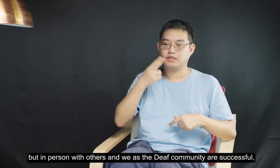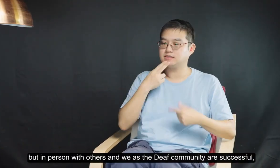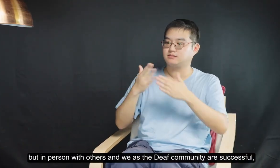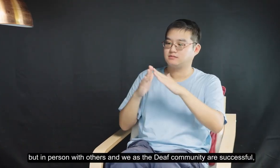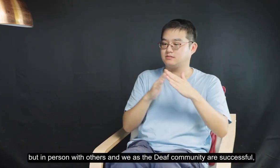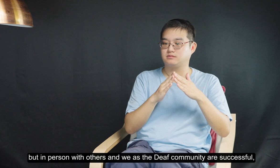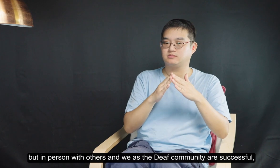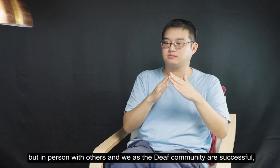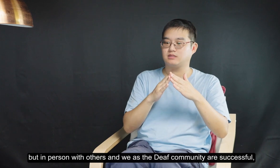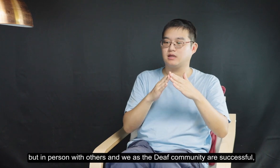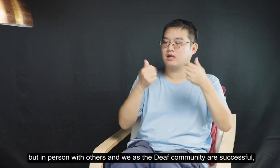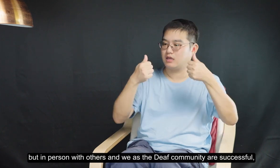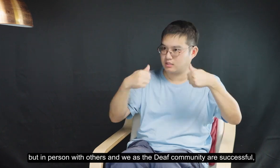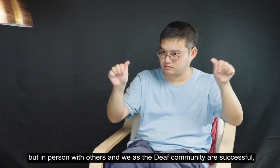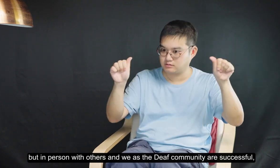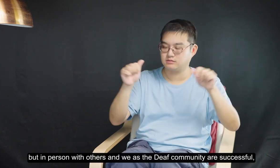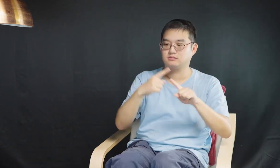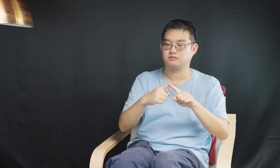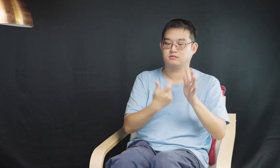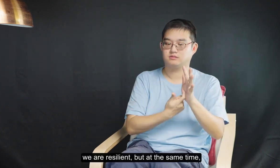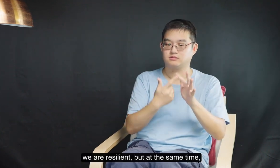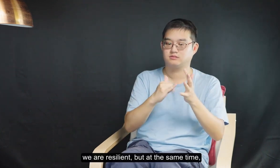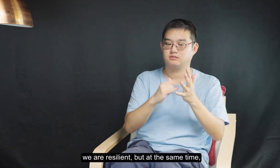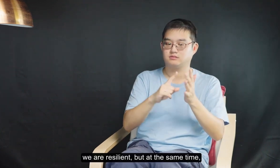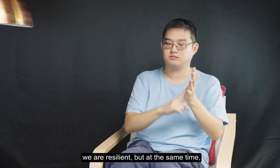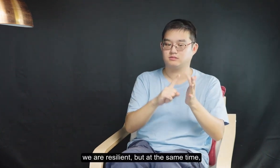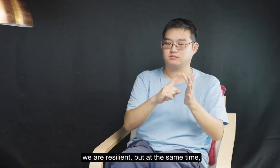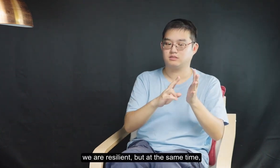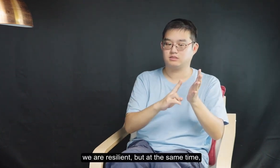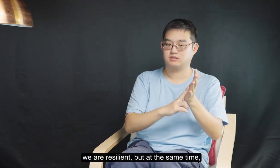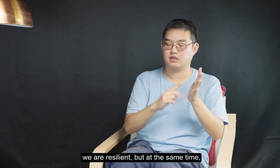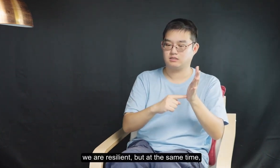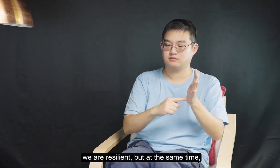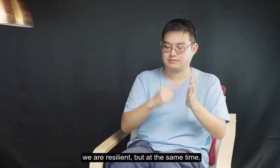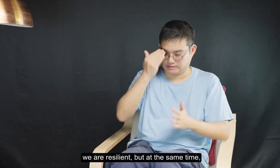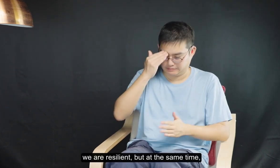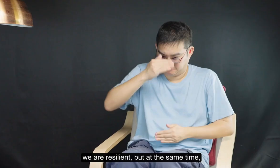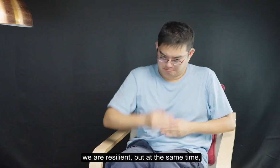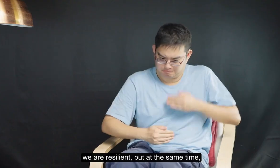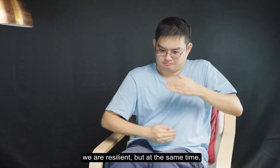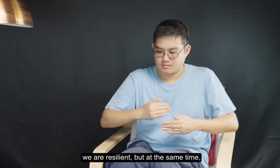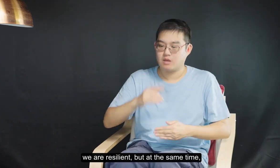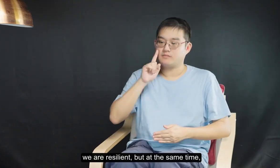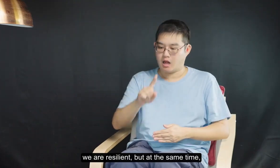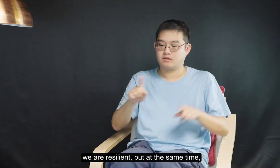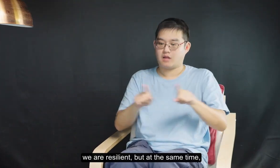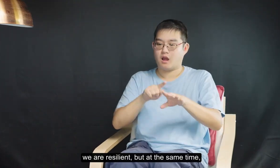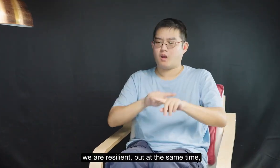community are successful, we are resilient, but at the same time, we as